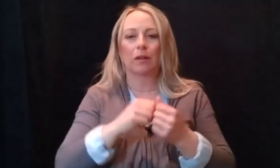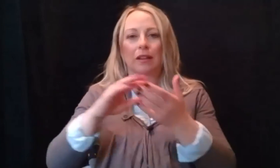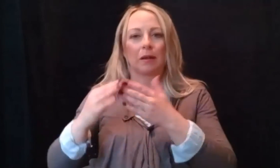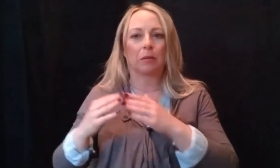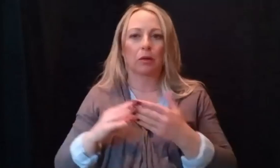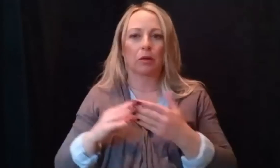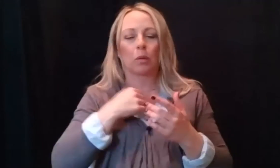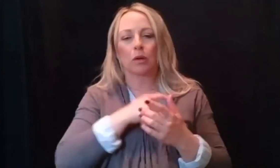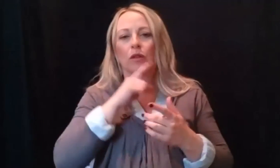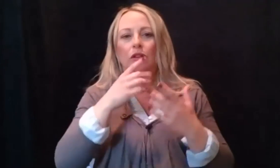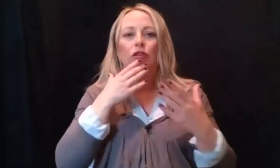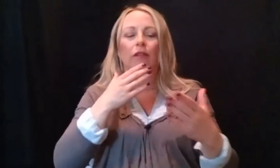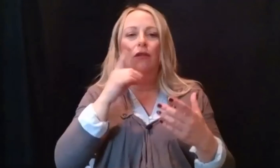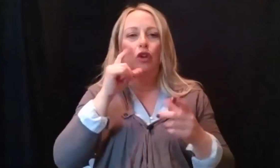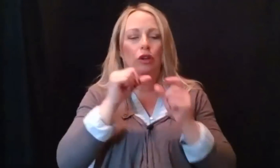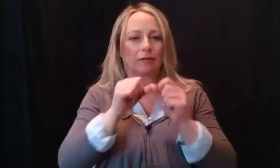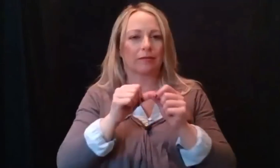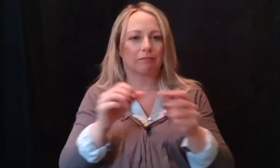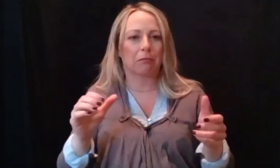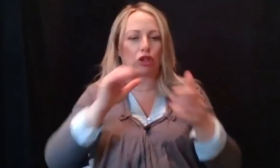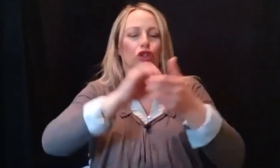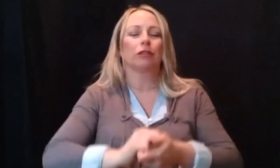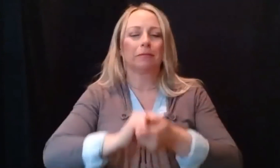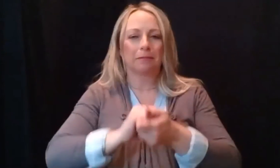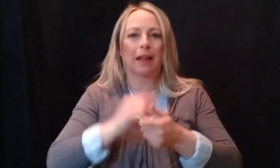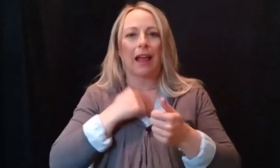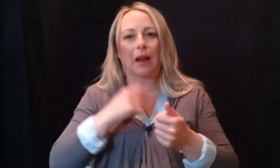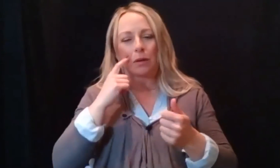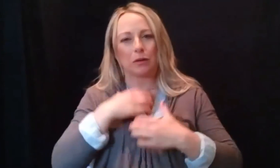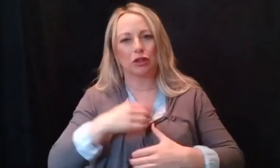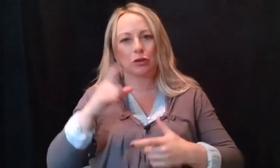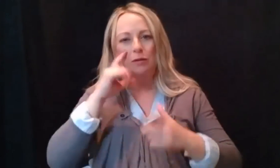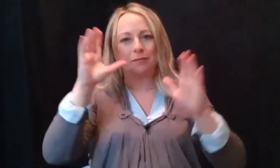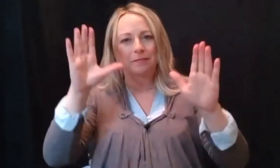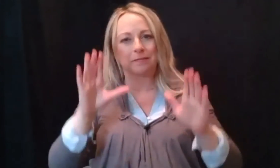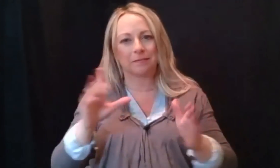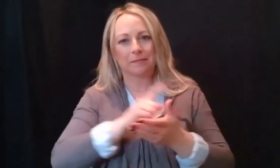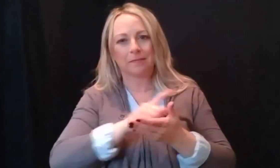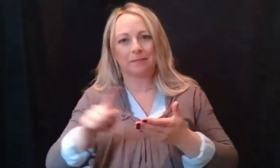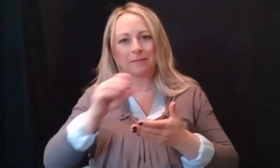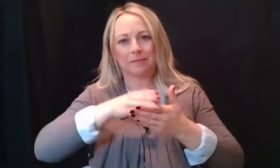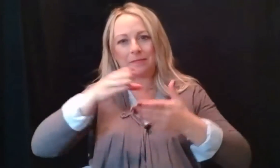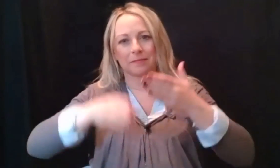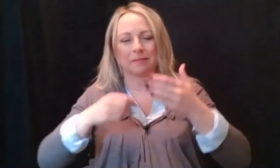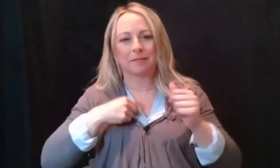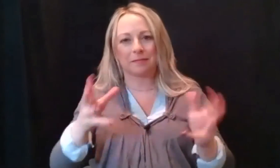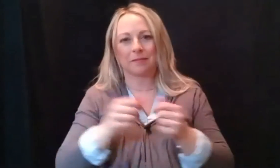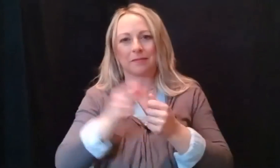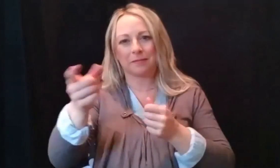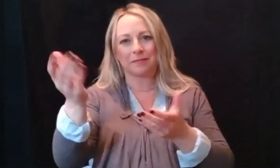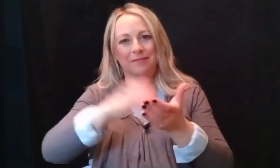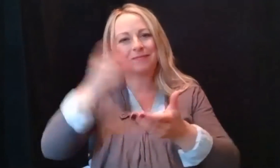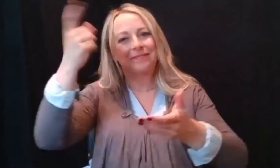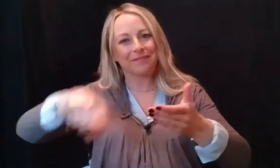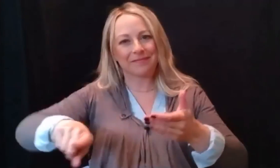We're extremely grateful for your continued partnership, and we wish you all a great rest of your week and weekend, and we'll talk with you again next week.